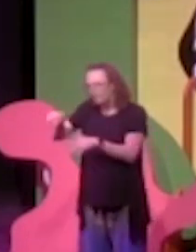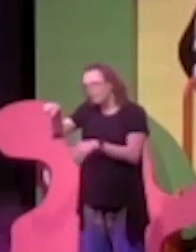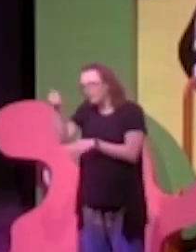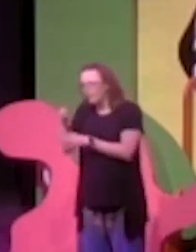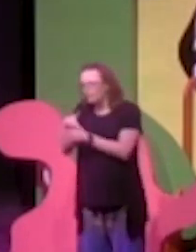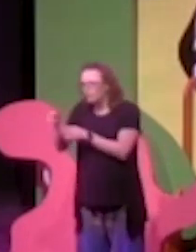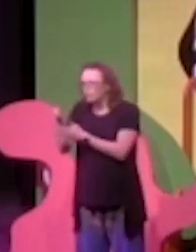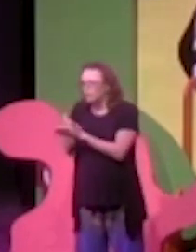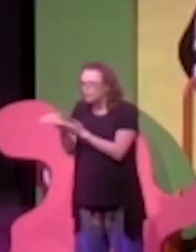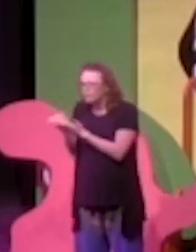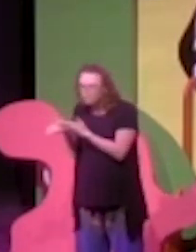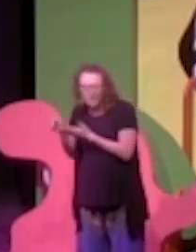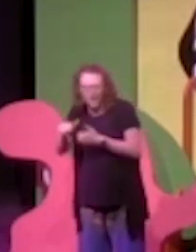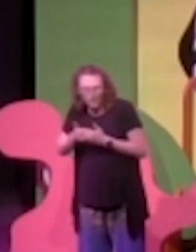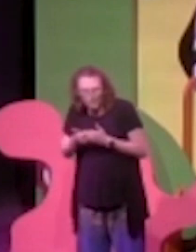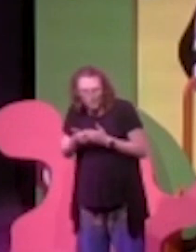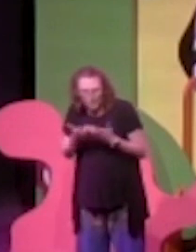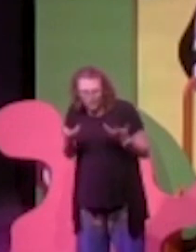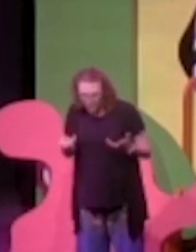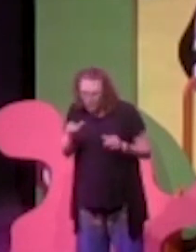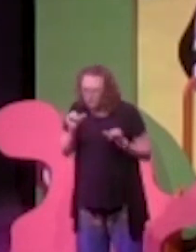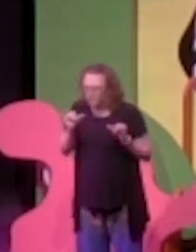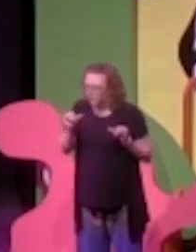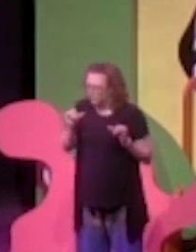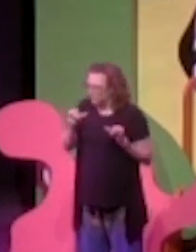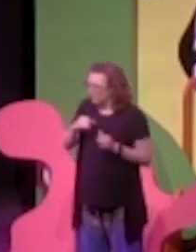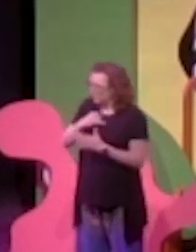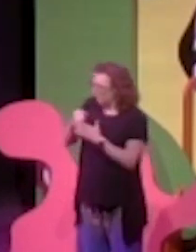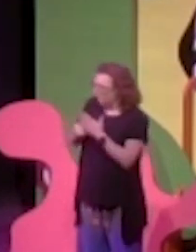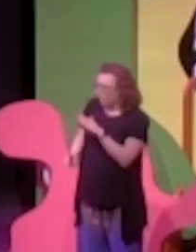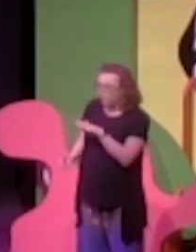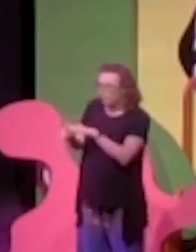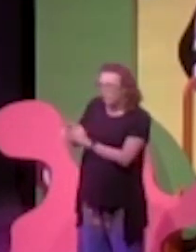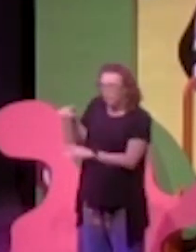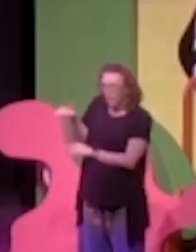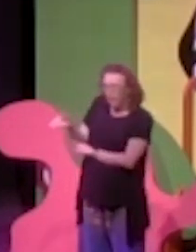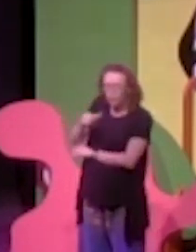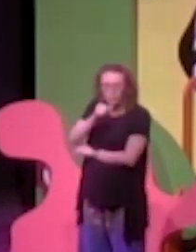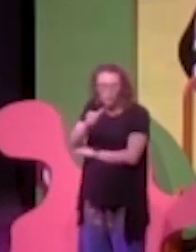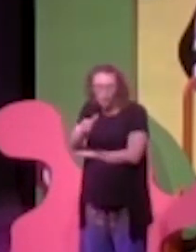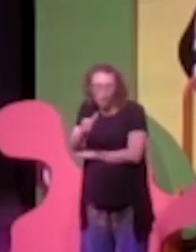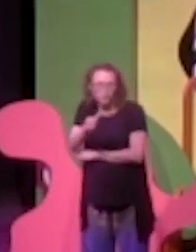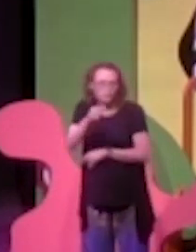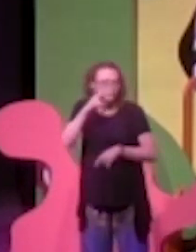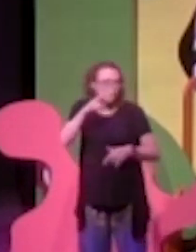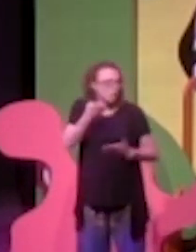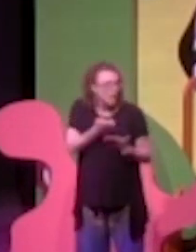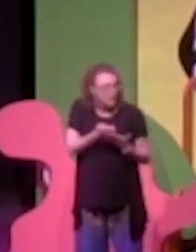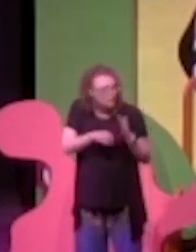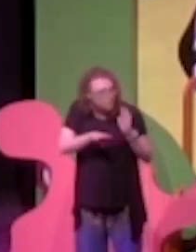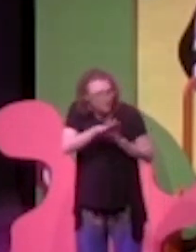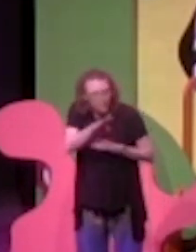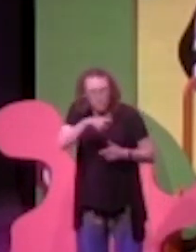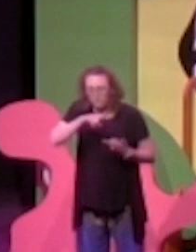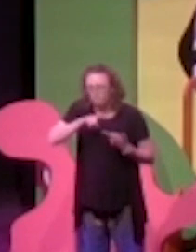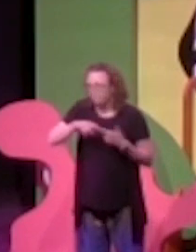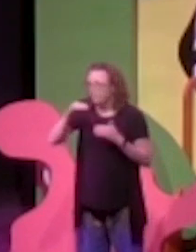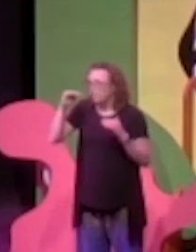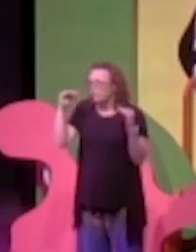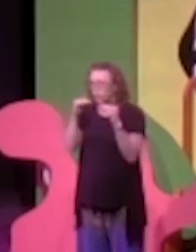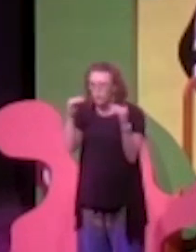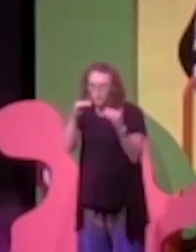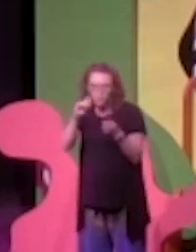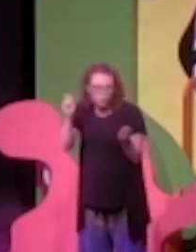idea of the intersection of how does arts show up in economic development, or in justice reform, or in mental health, or working with the Labor Department, whatever those things